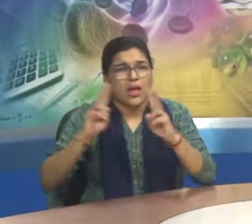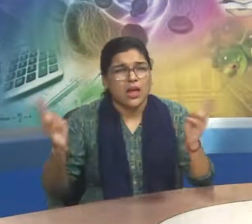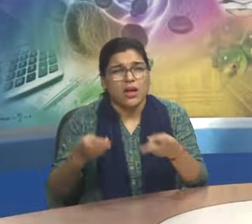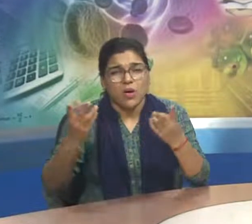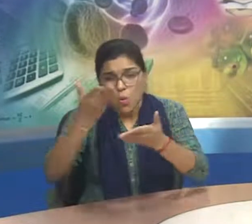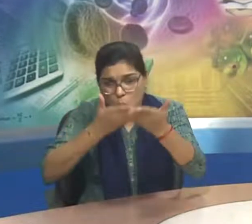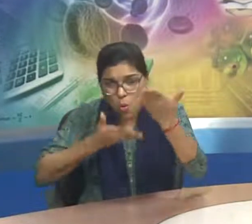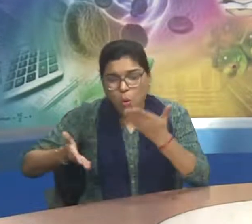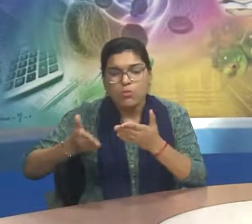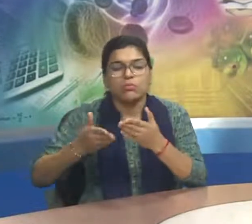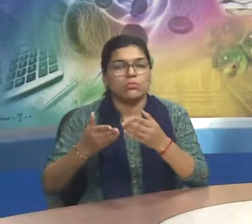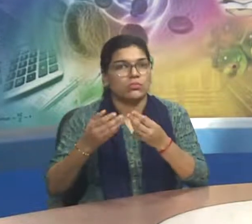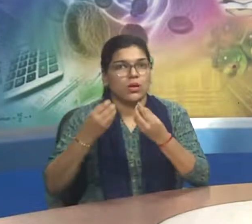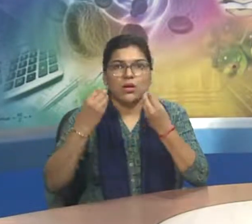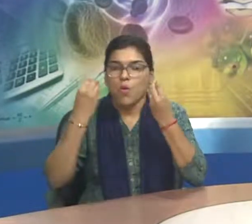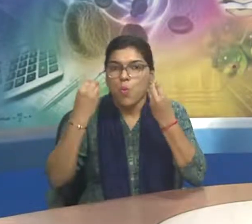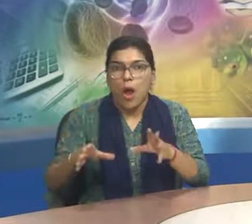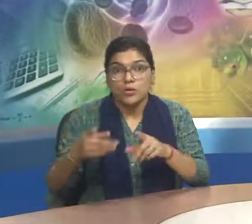fast growing human population.